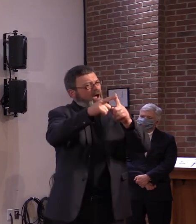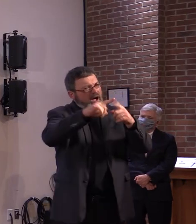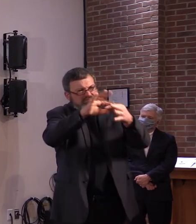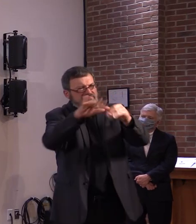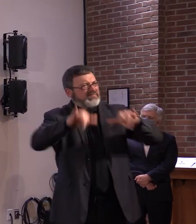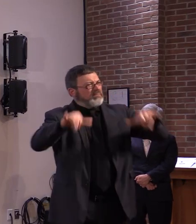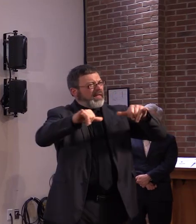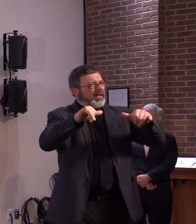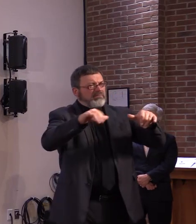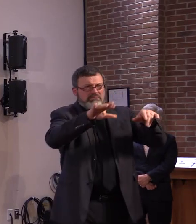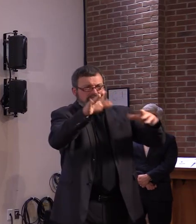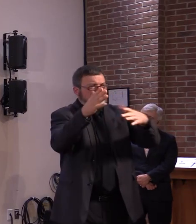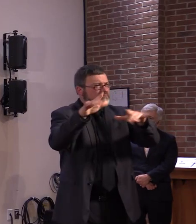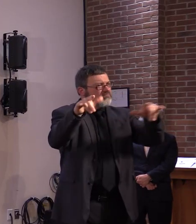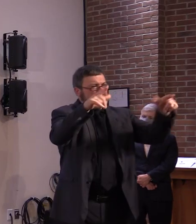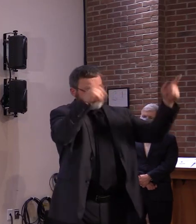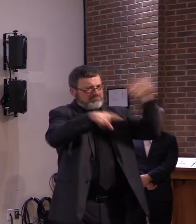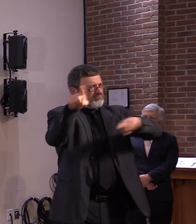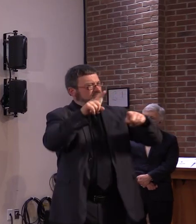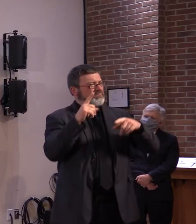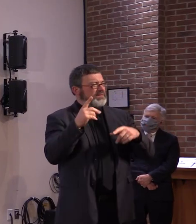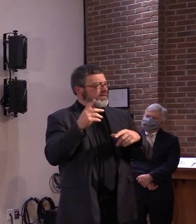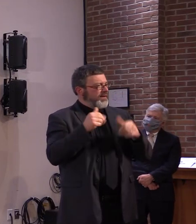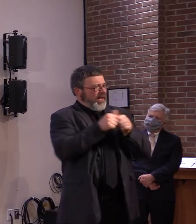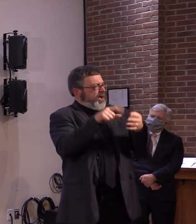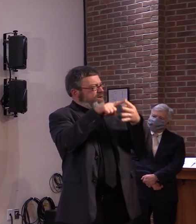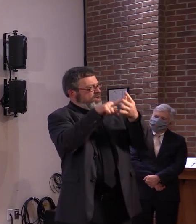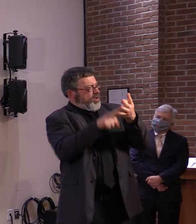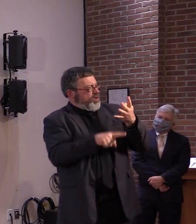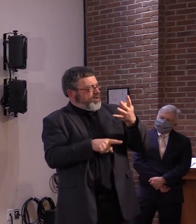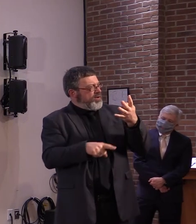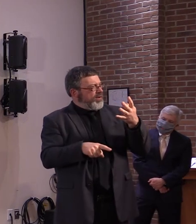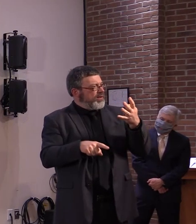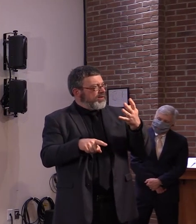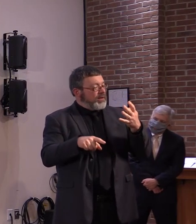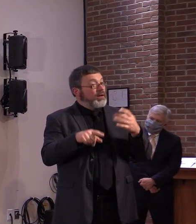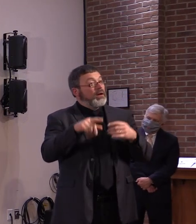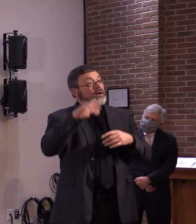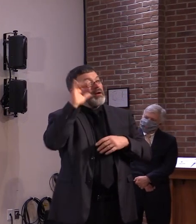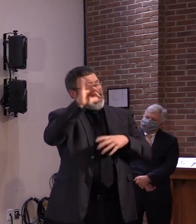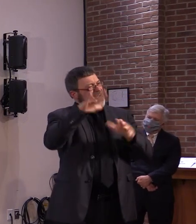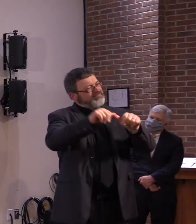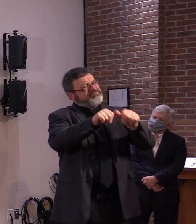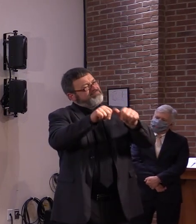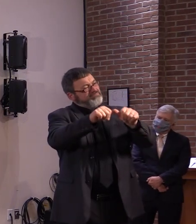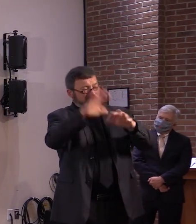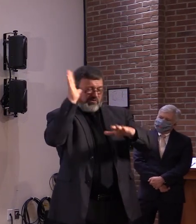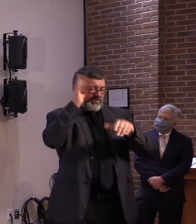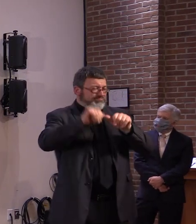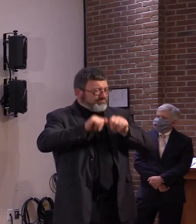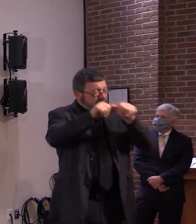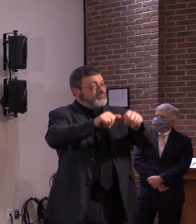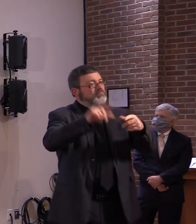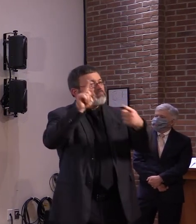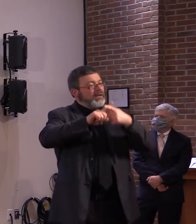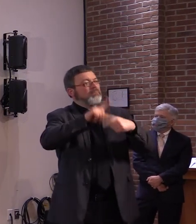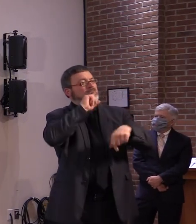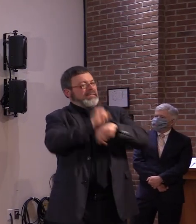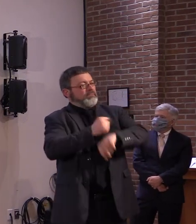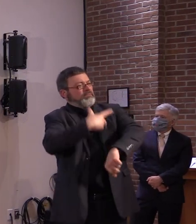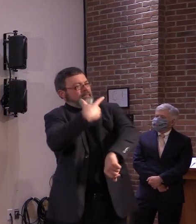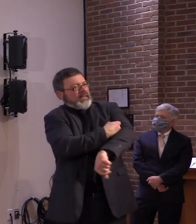all of us to get through this until a vaccine is fully implemented and safely distributed. Dr.